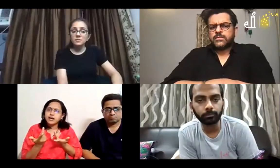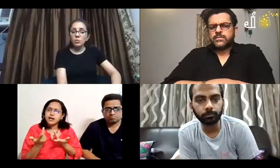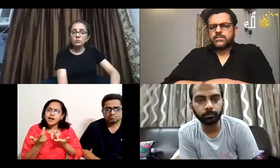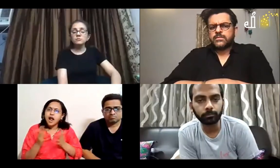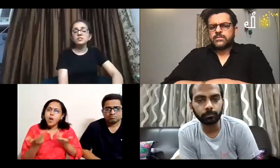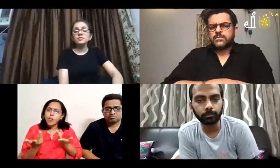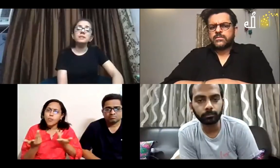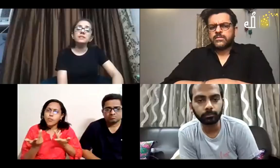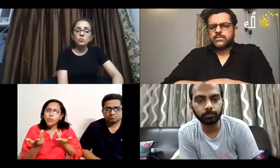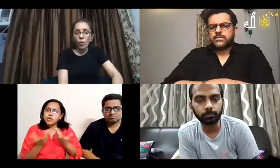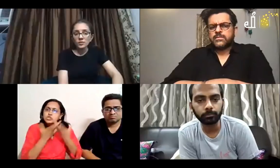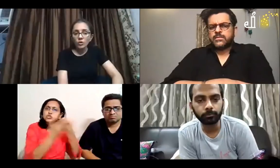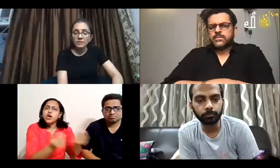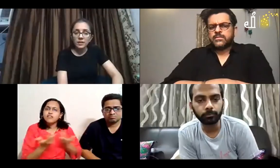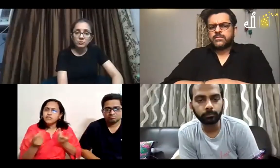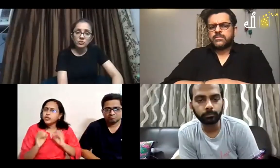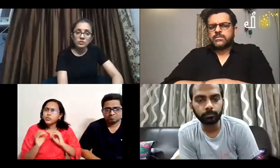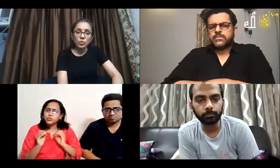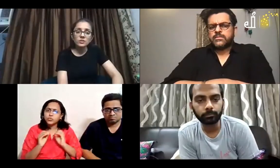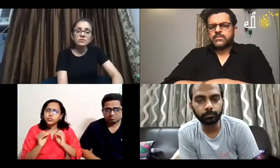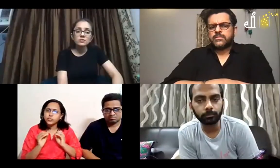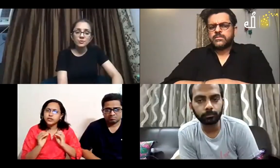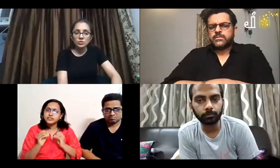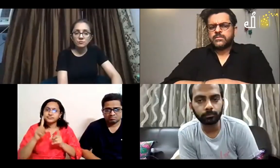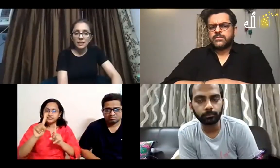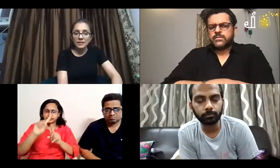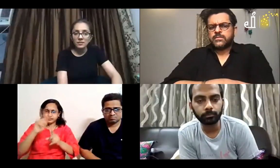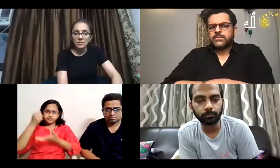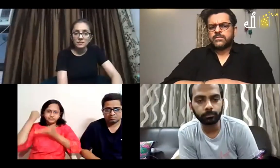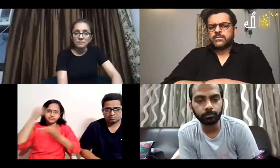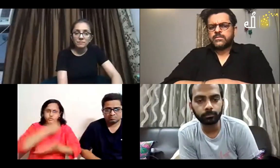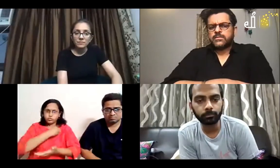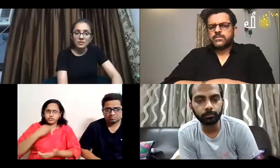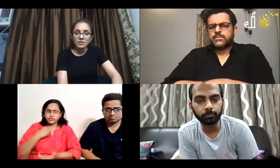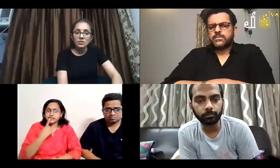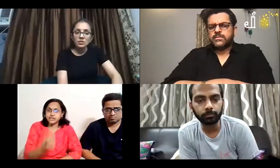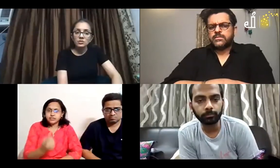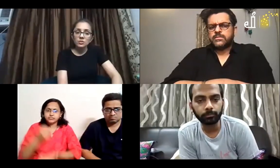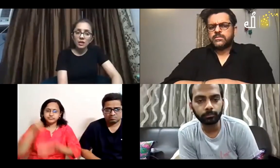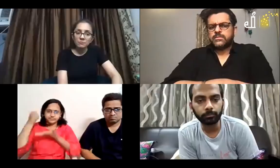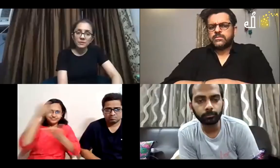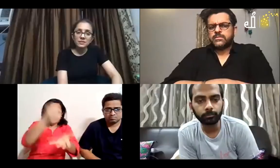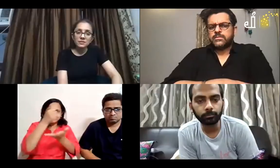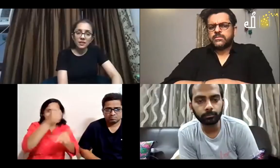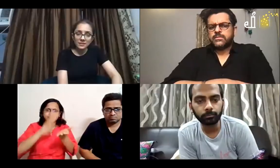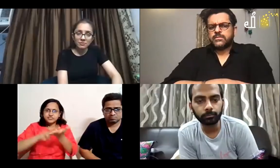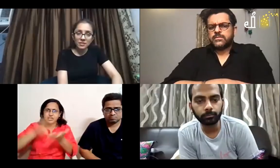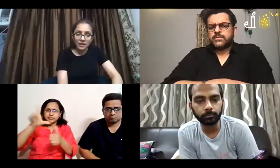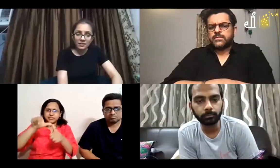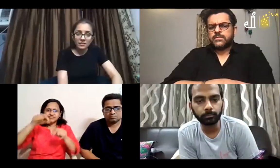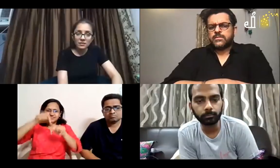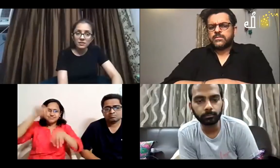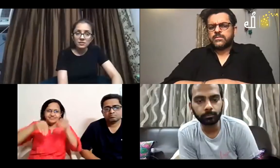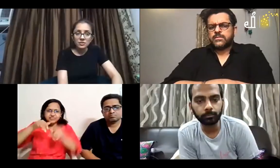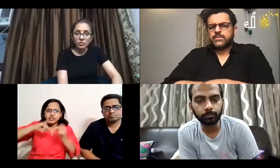yeah, most of the hearing parents would want cochlear implant for their children. What is the solution for that? The government does give a